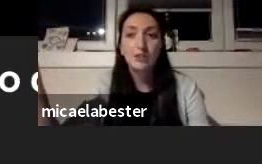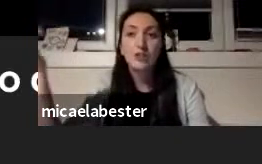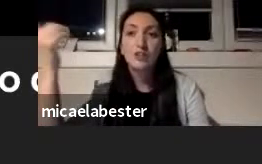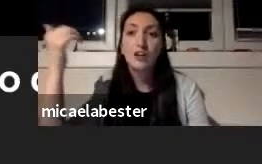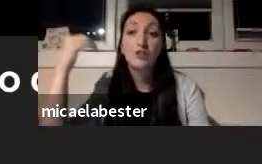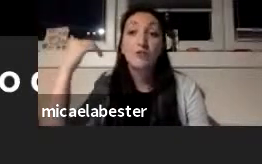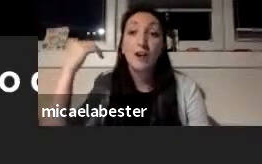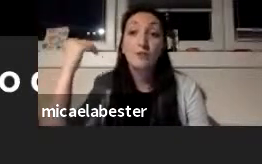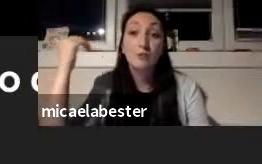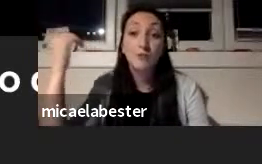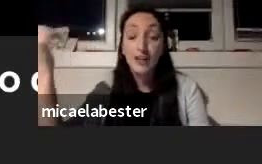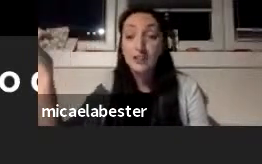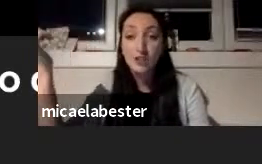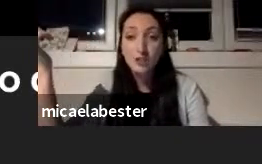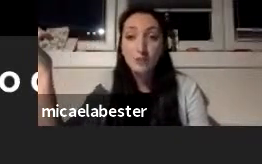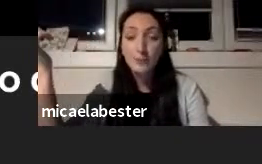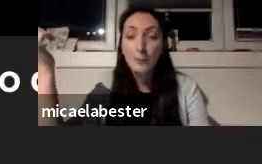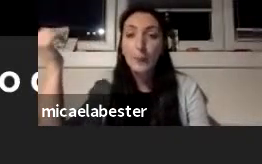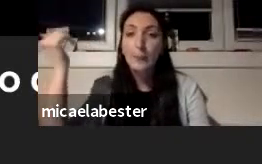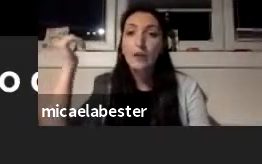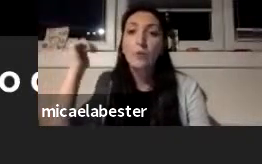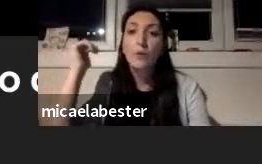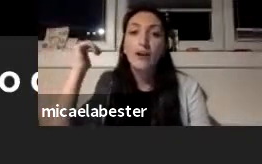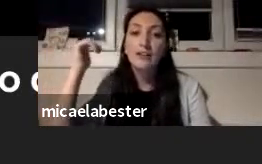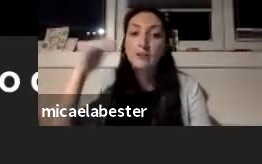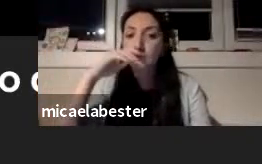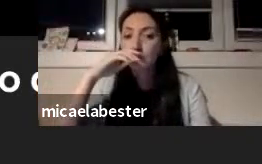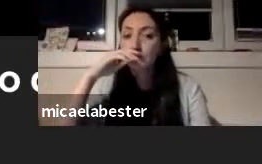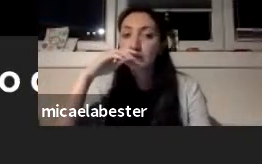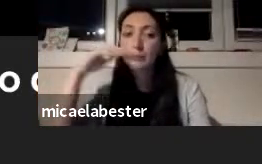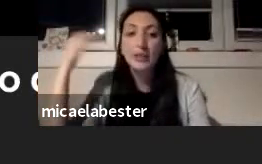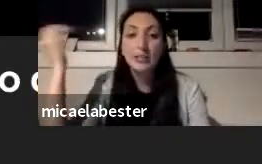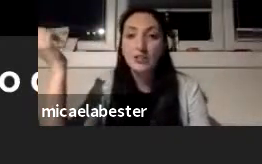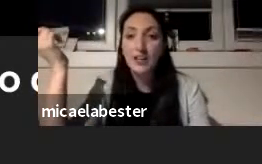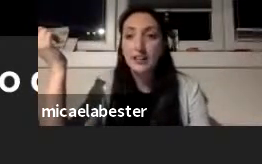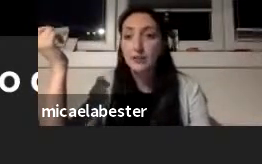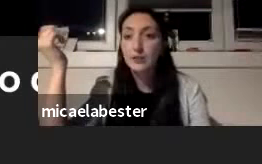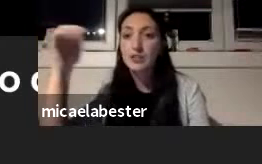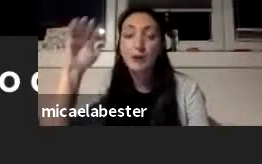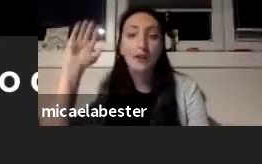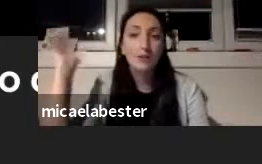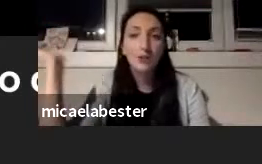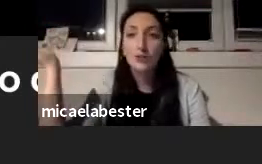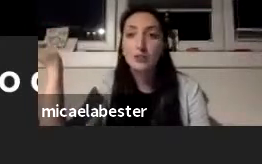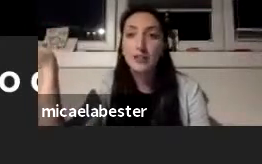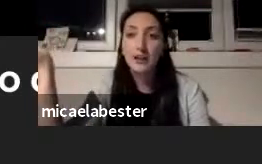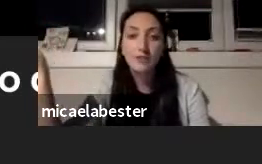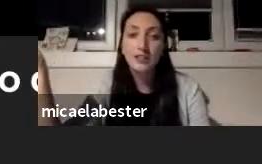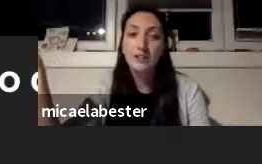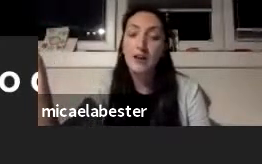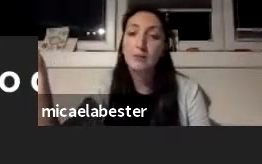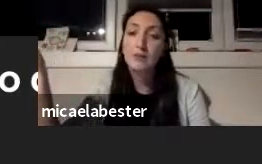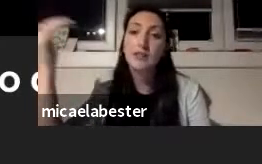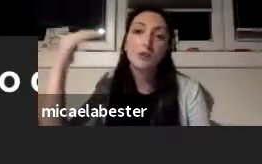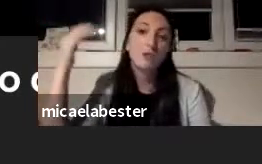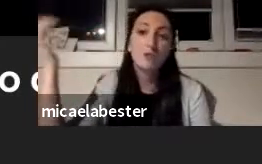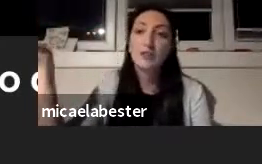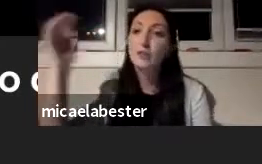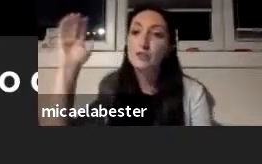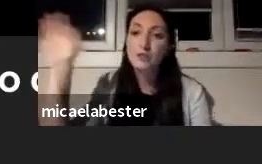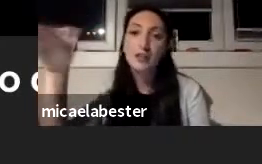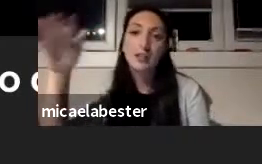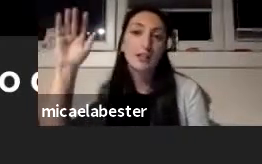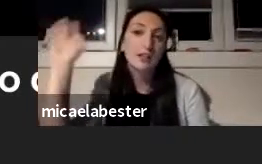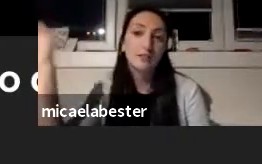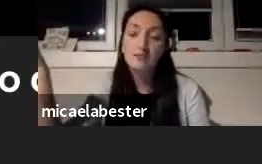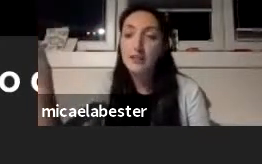Sign Language are derived from French, whereas British Sign Language is part of a totally unrelated family that also